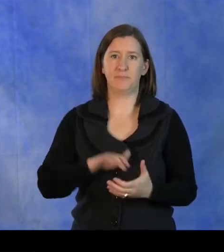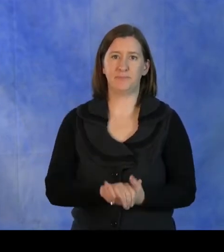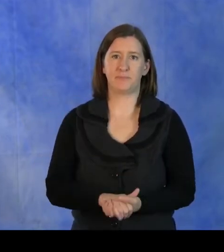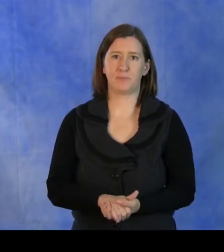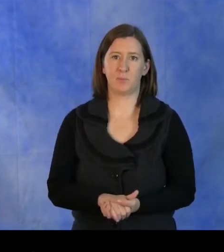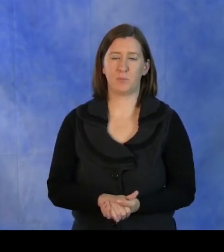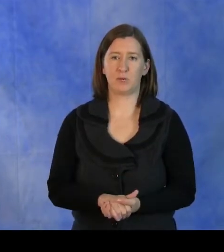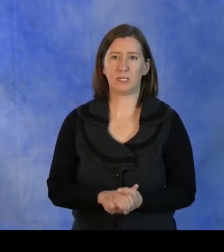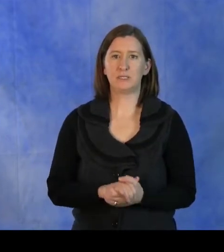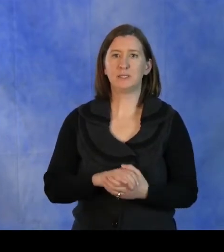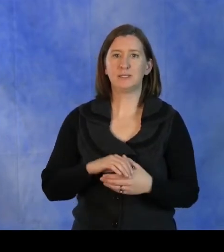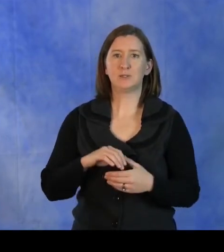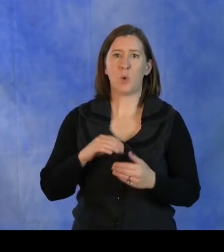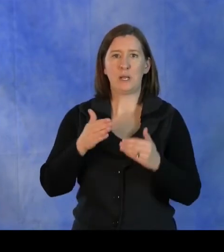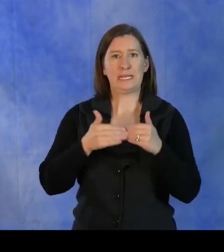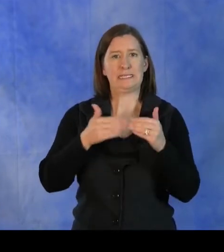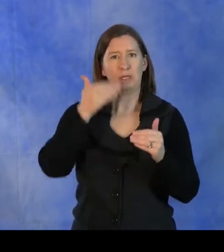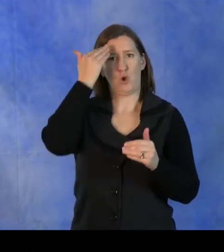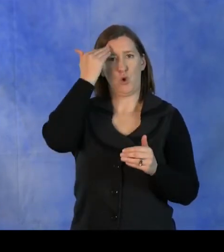I would have like a homework buddy.